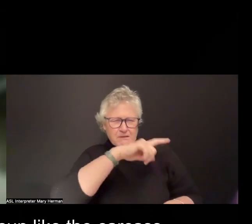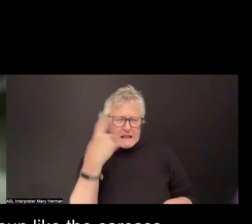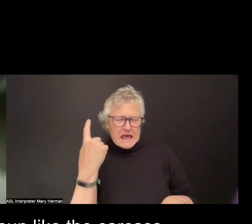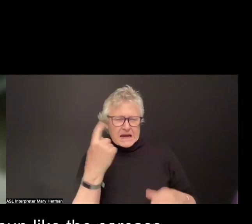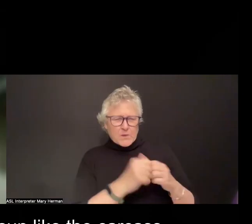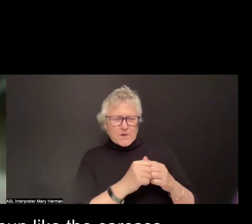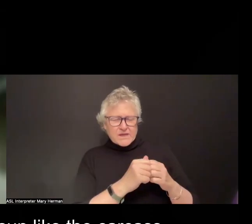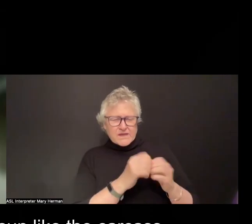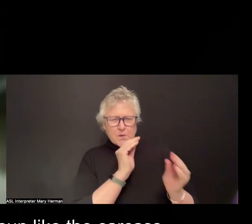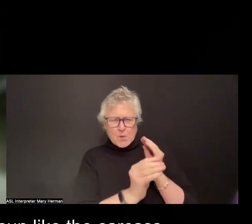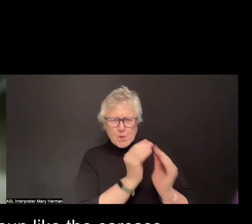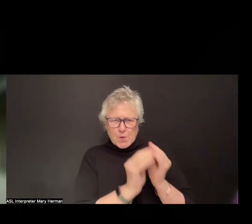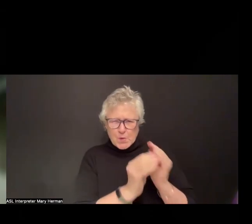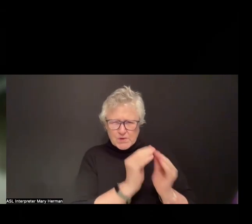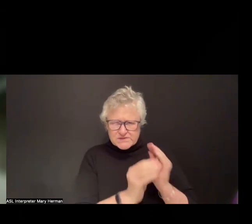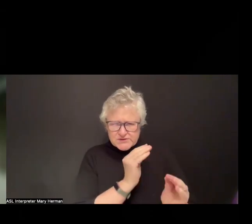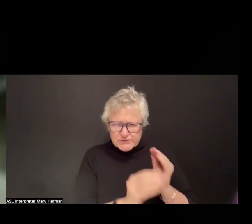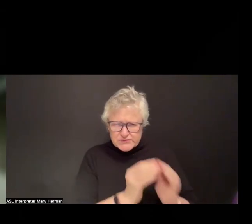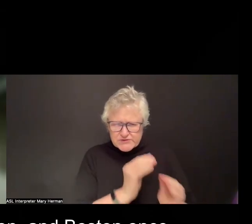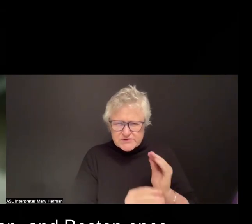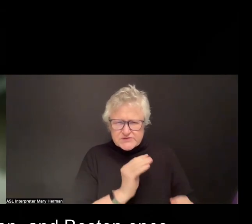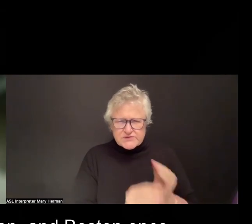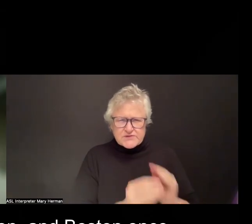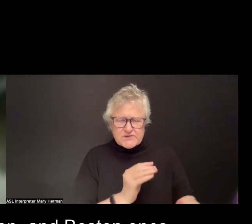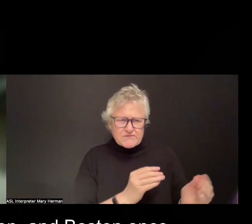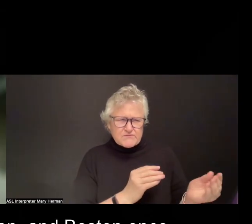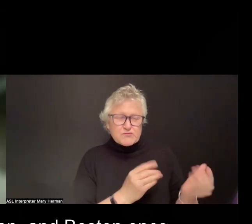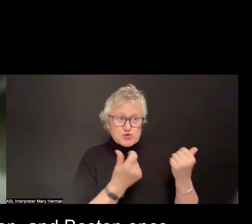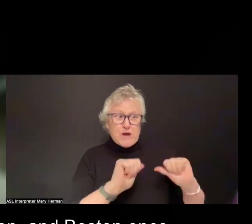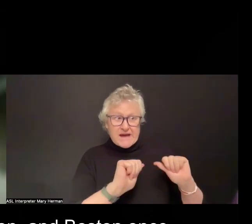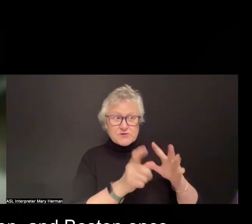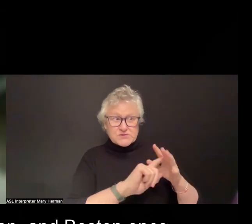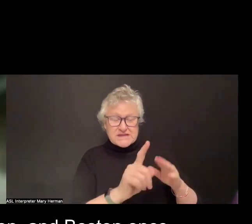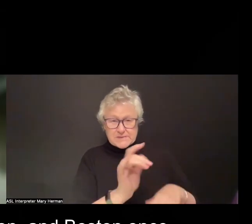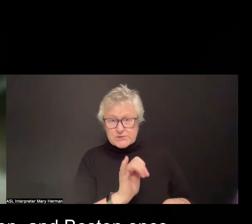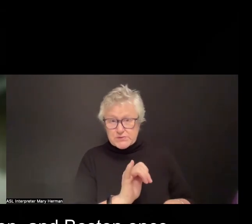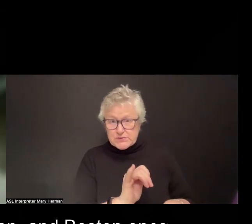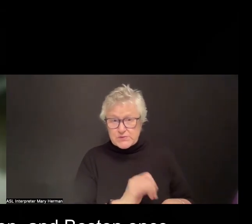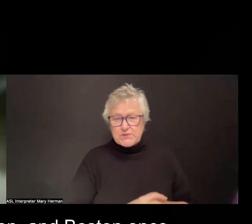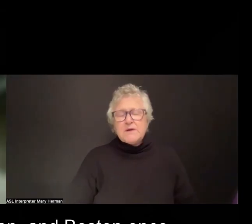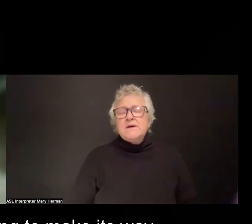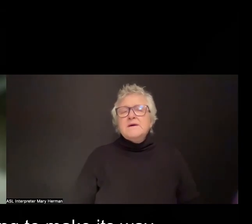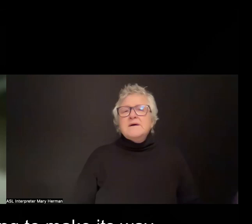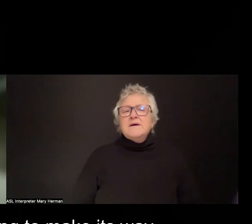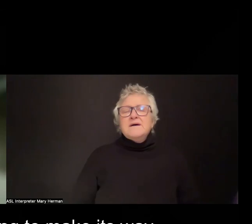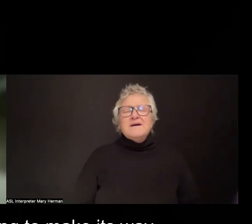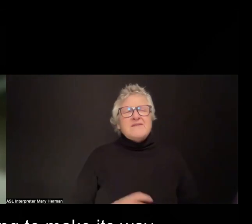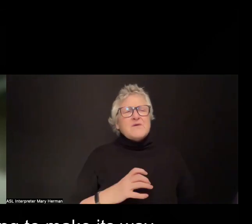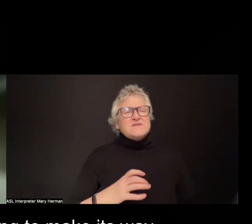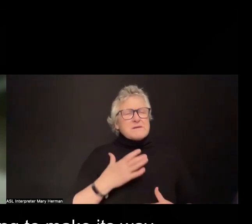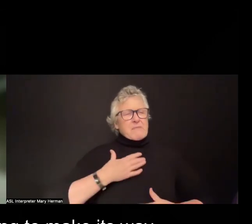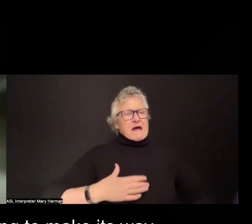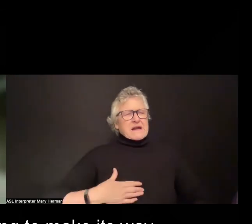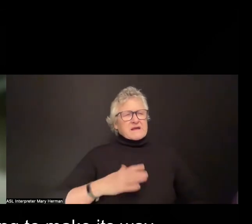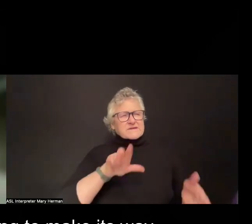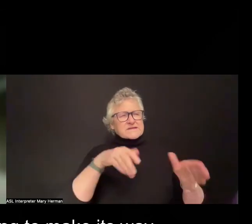silhouetted in the sun like the carcass of a whale. The heat had broken, and Boston once again crawled with life, and much of that life was stirring